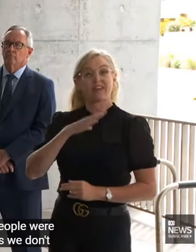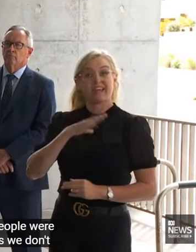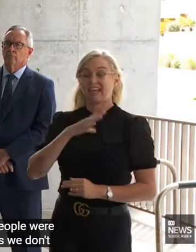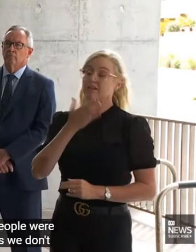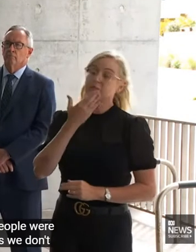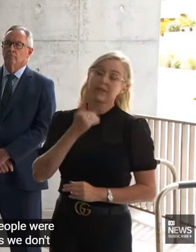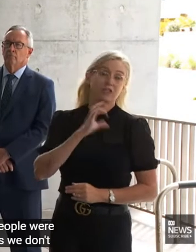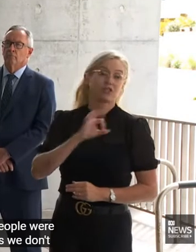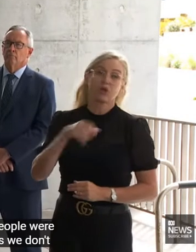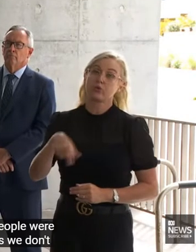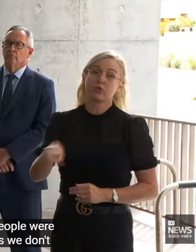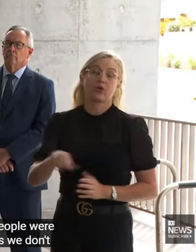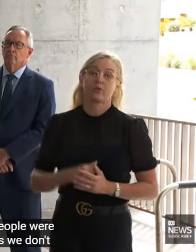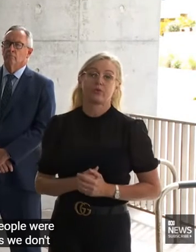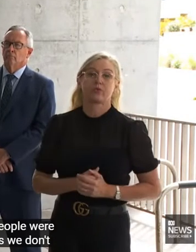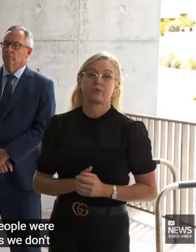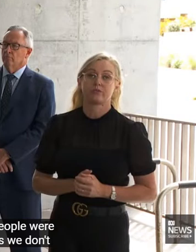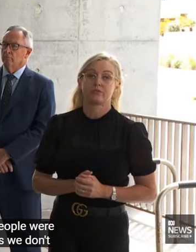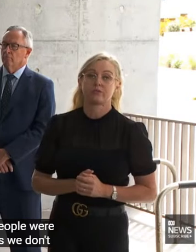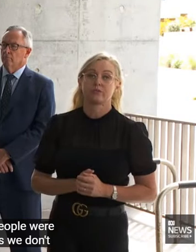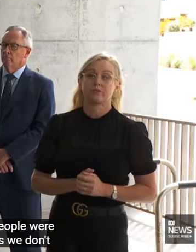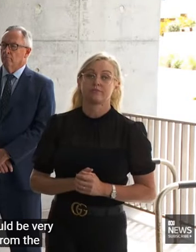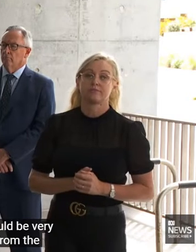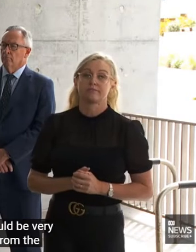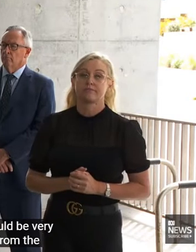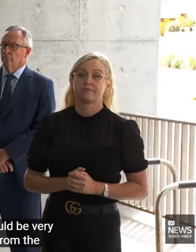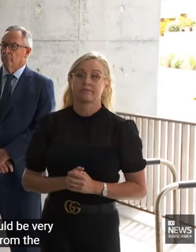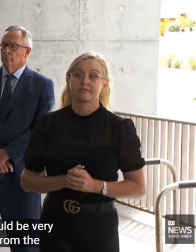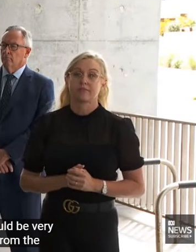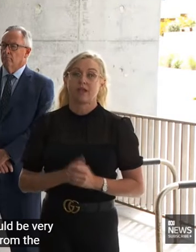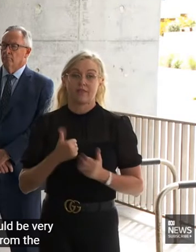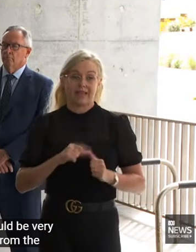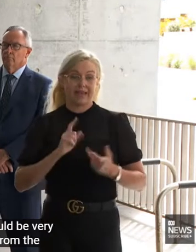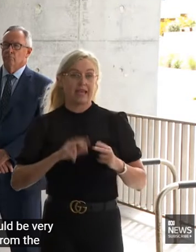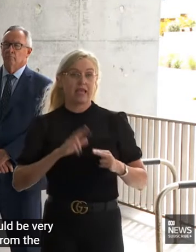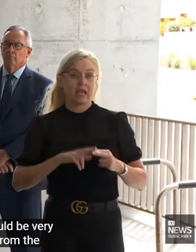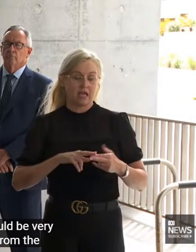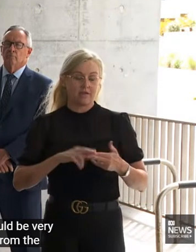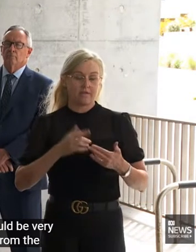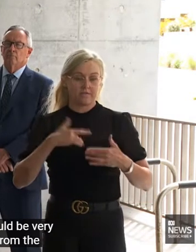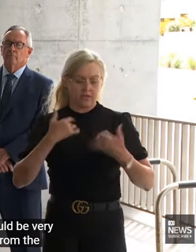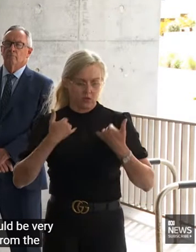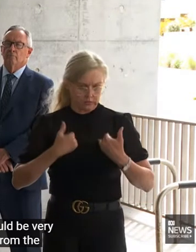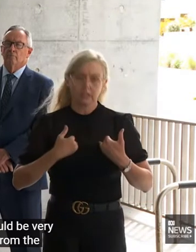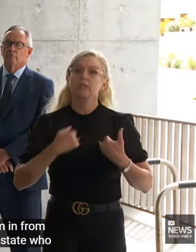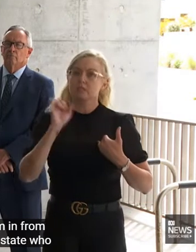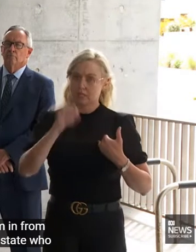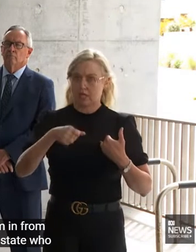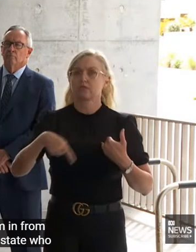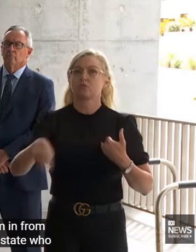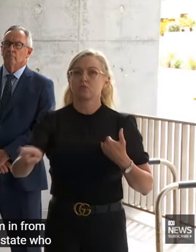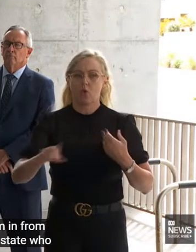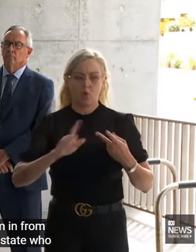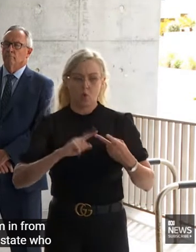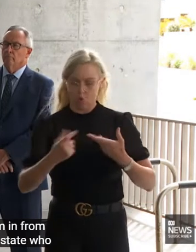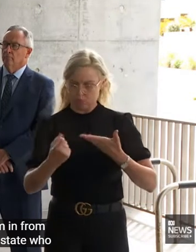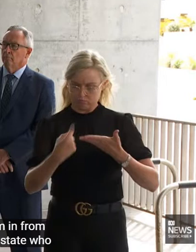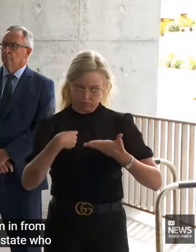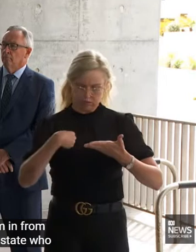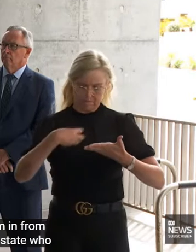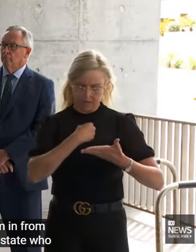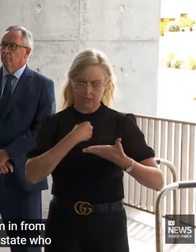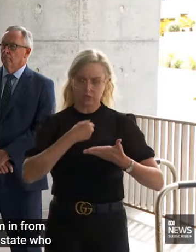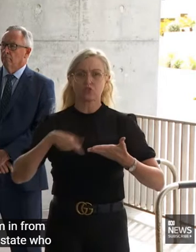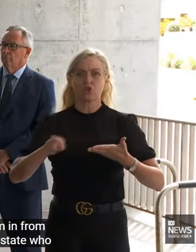much appreciated from the government and from everybody across the state who really does require to get one of those tests. And the last point I'd make in relation to that is